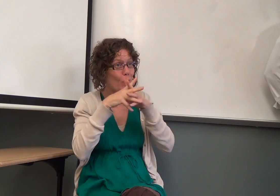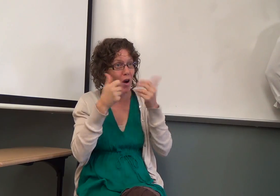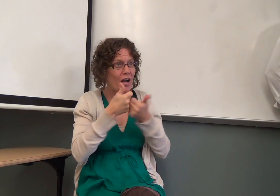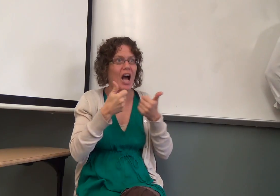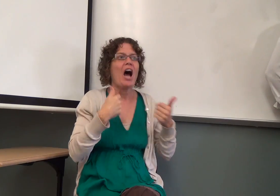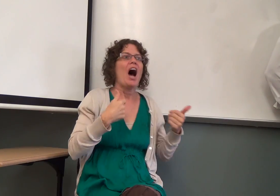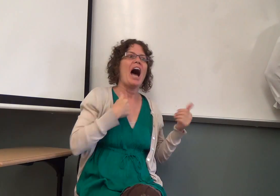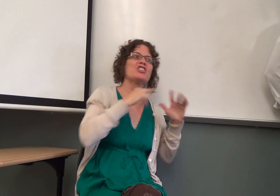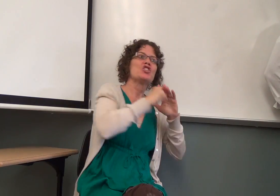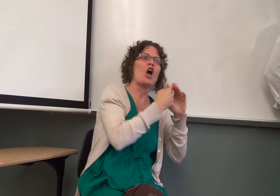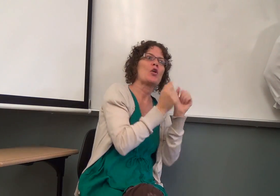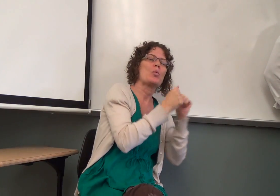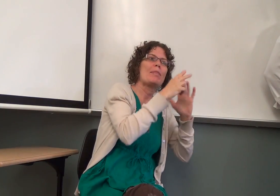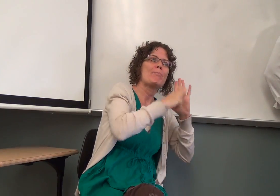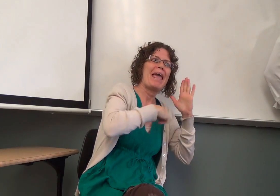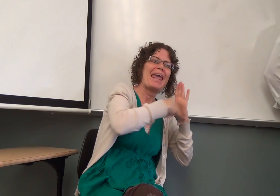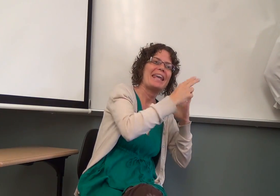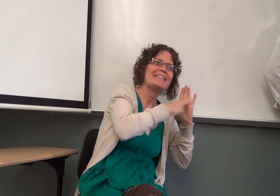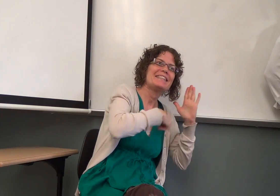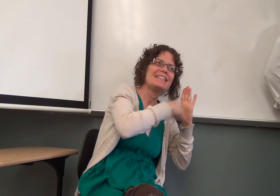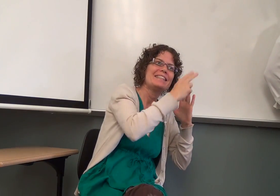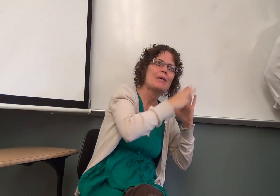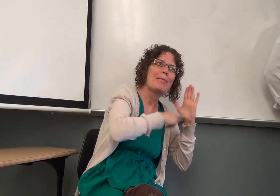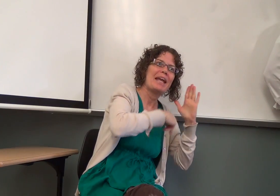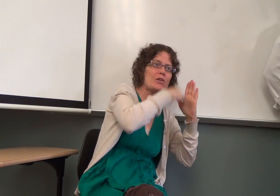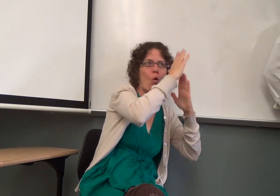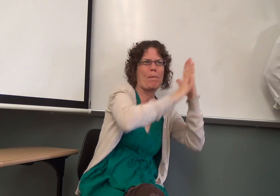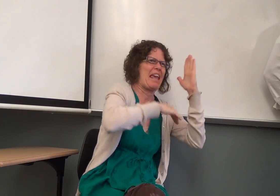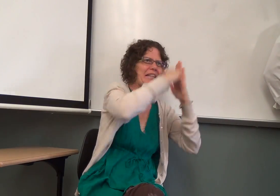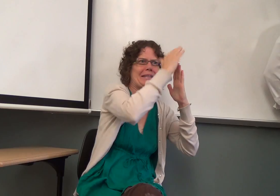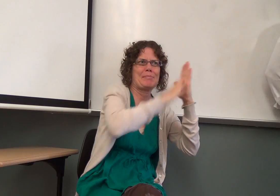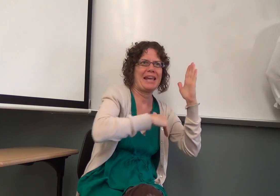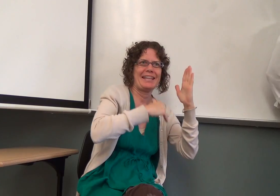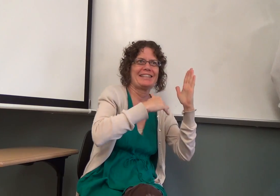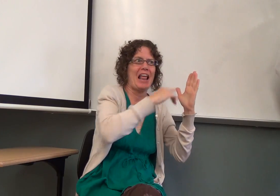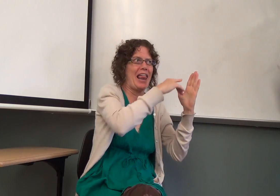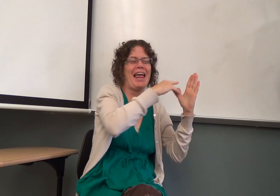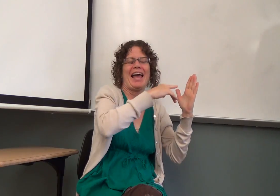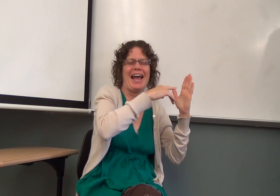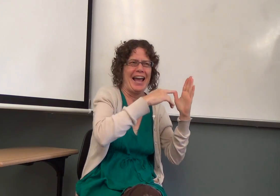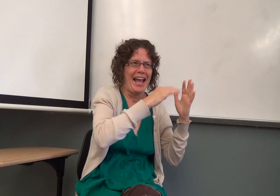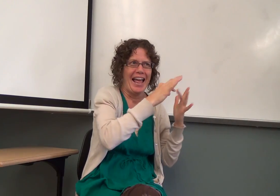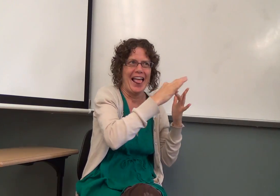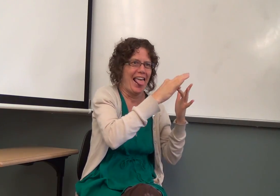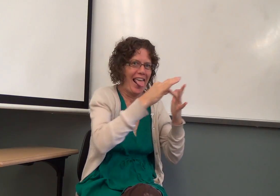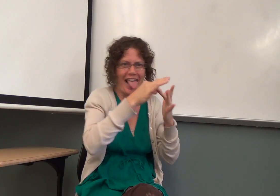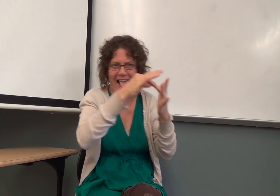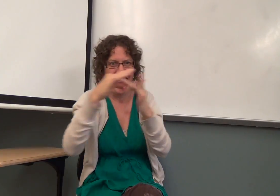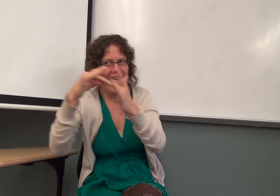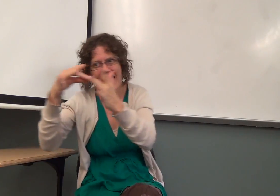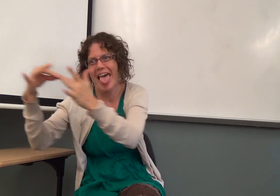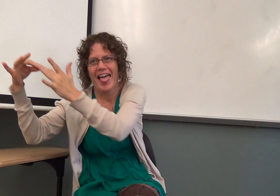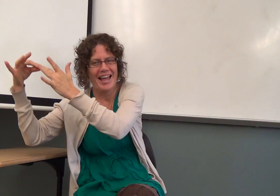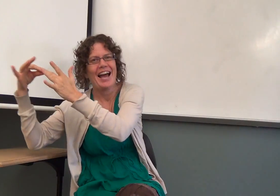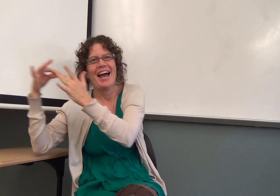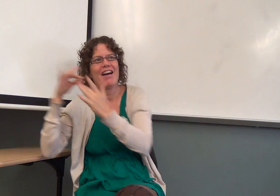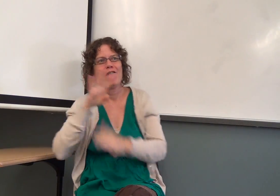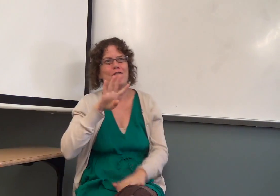paint. How do we get to Niners? Yeah, that's good. Okay, let's. You say color? Okay, hold on. I said